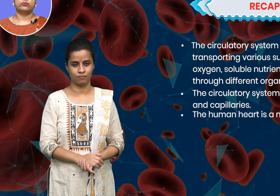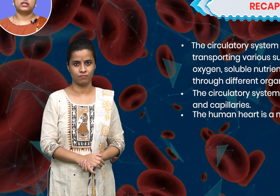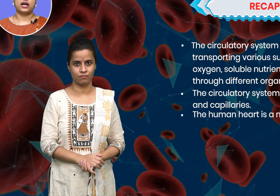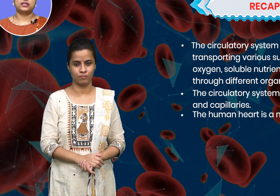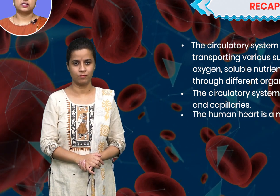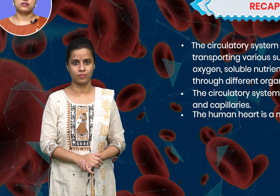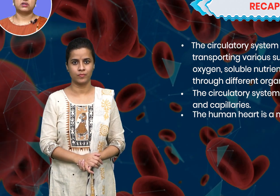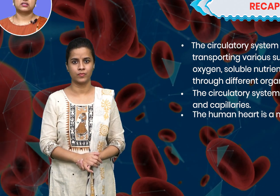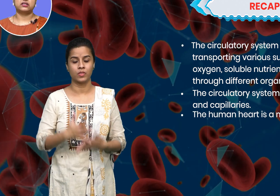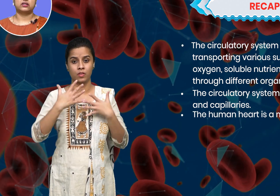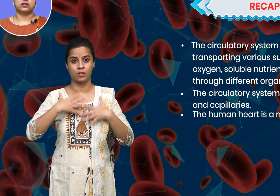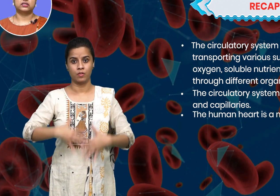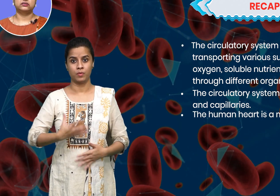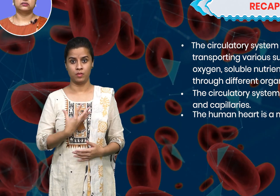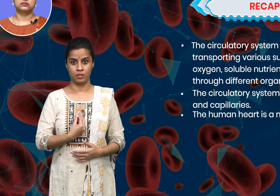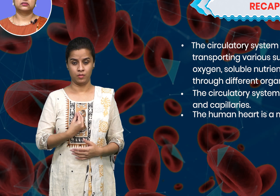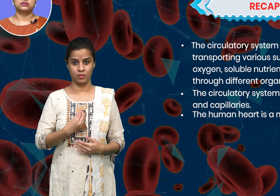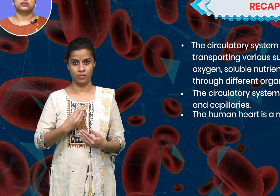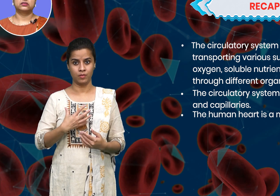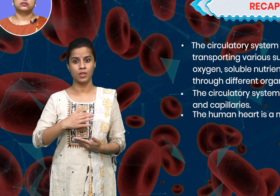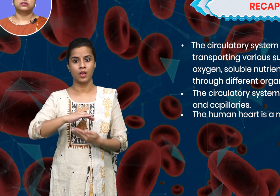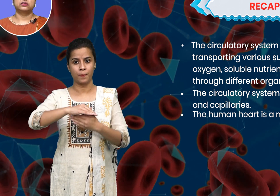The human heart is a muscular organ.